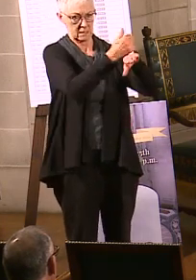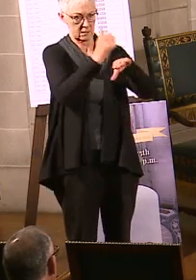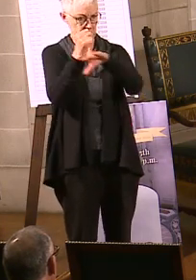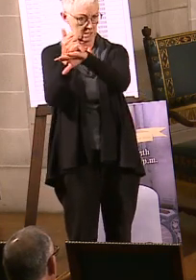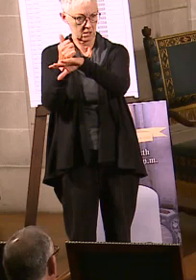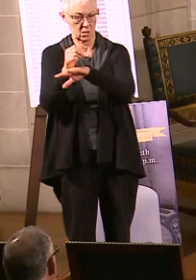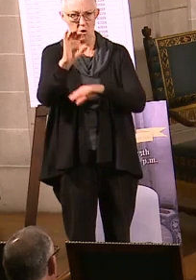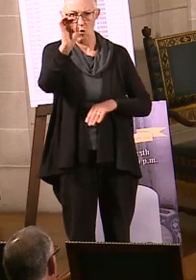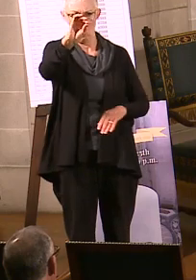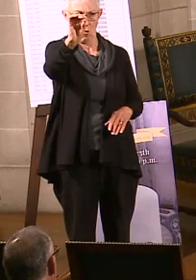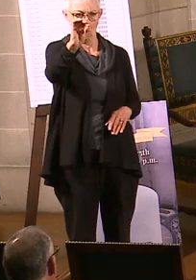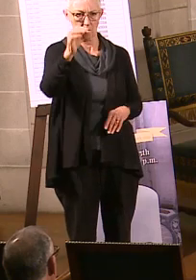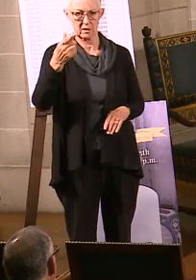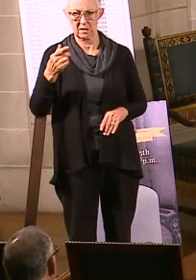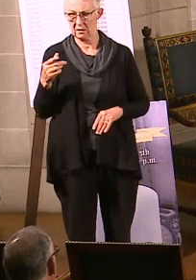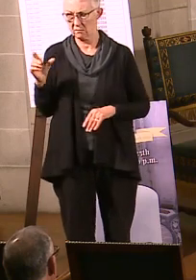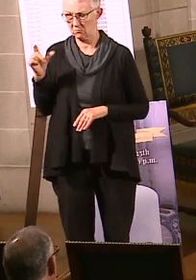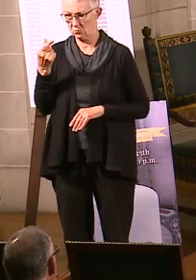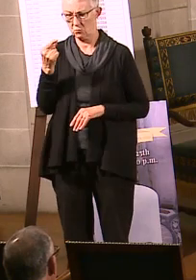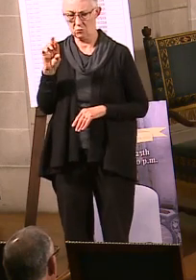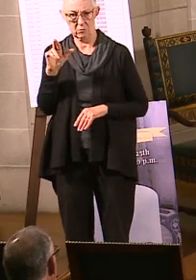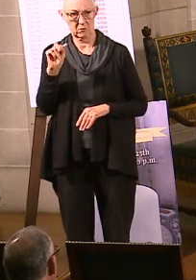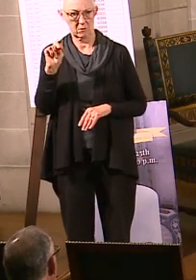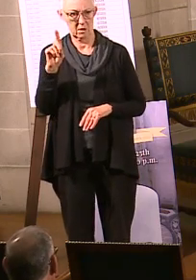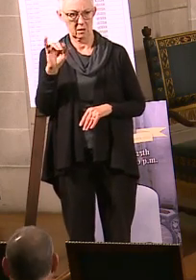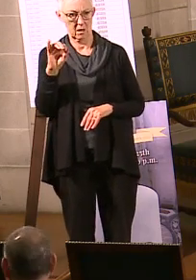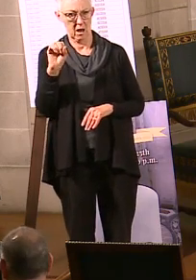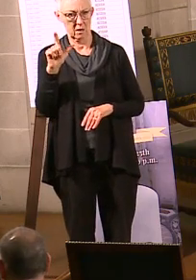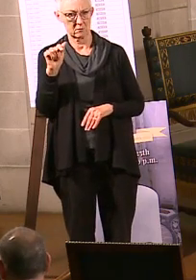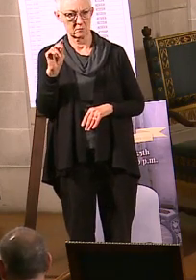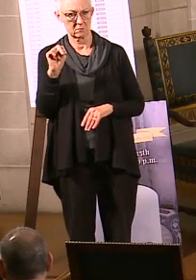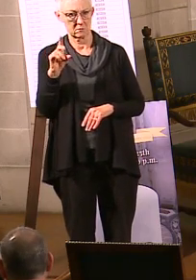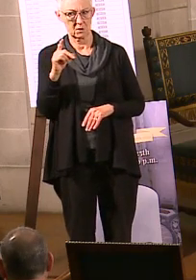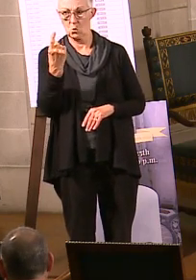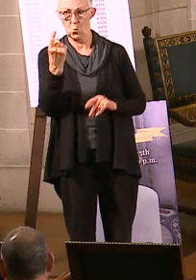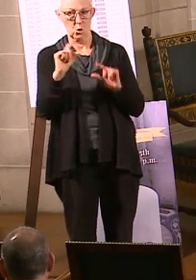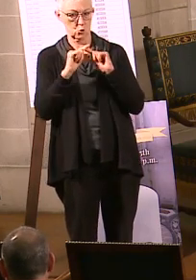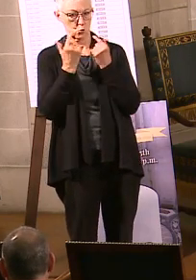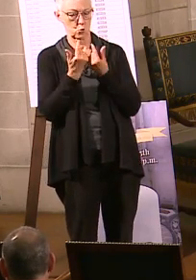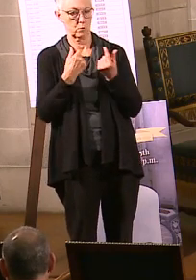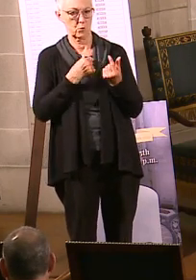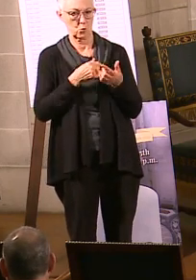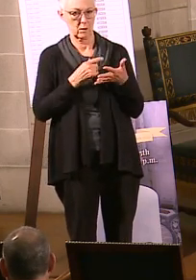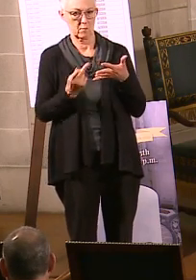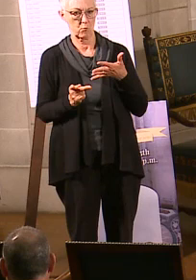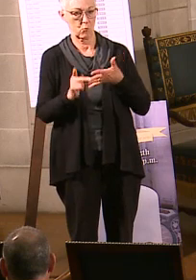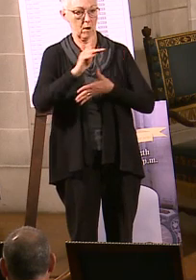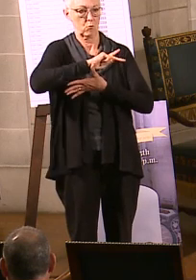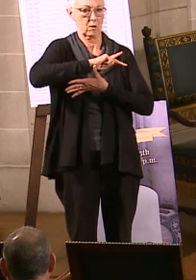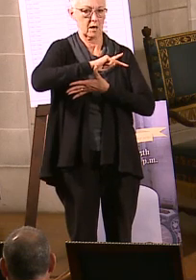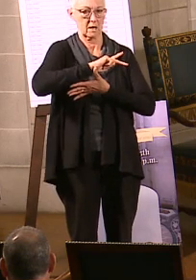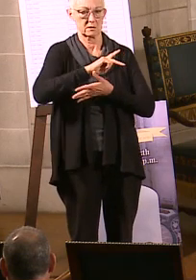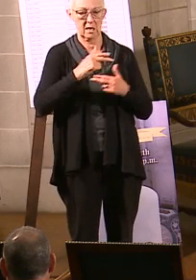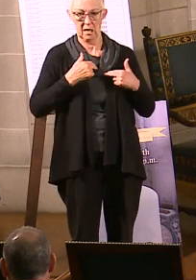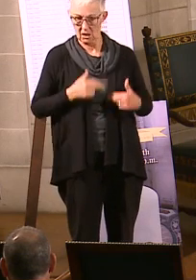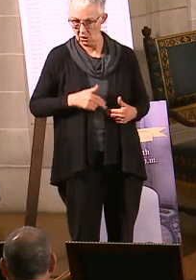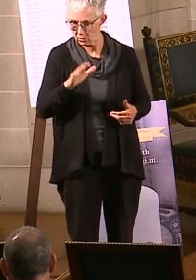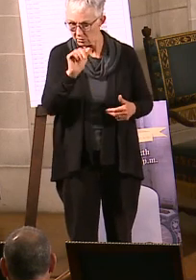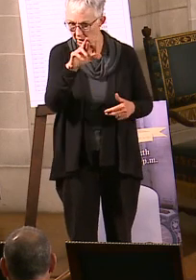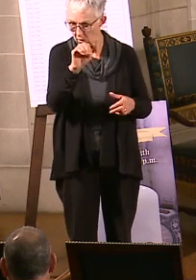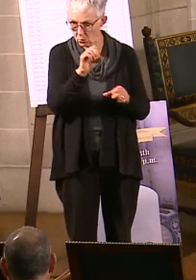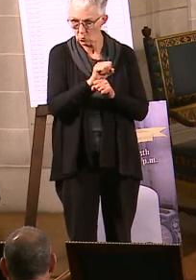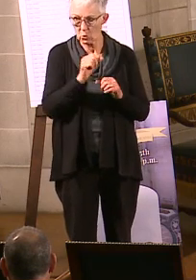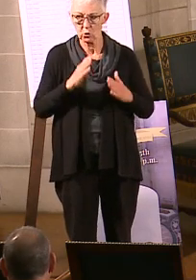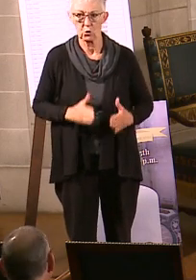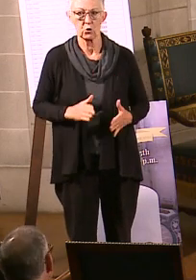Grand Island, so it's not a geography thing. It's really that one of the groups we prioritized were healthcare workers, first responders, food processors, and